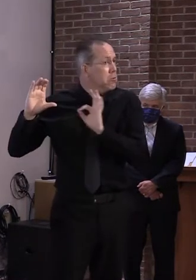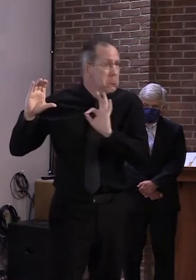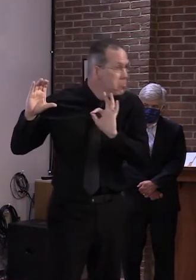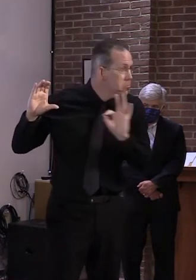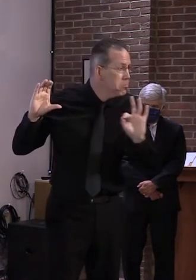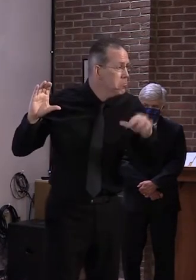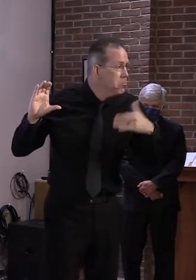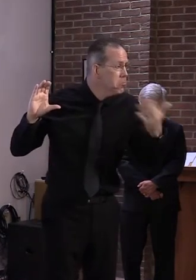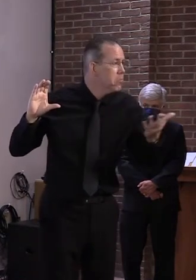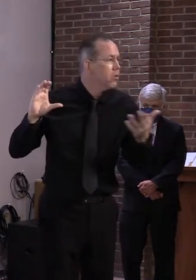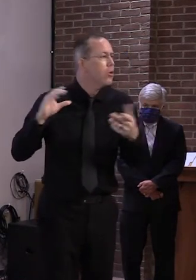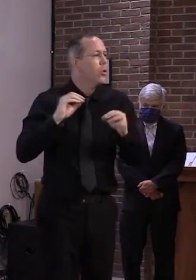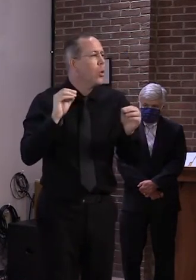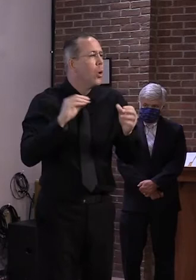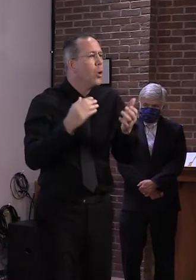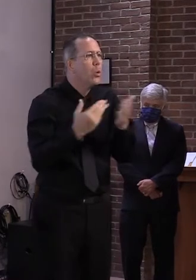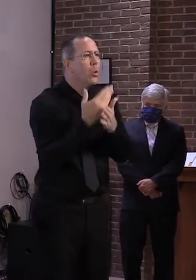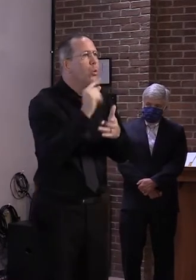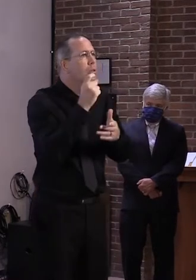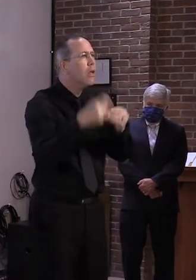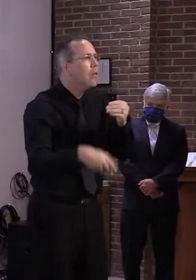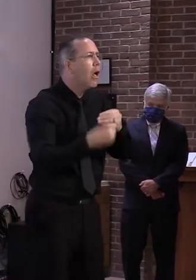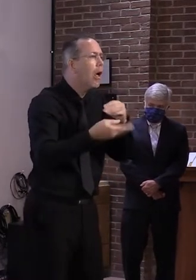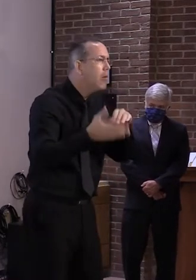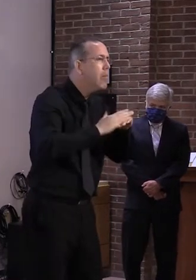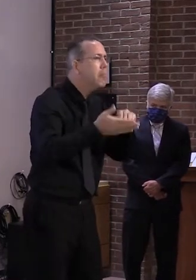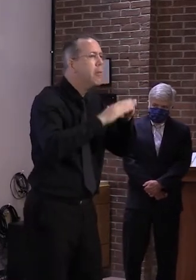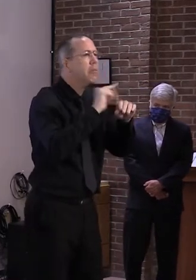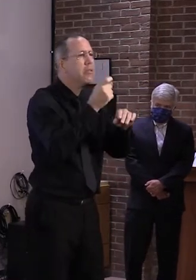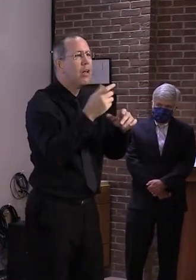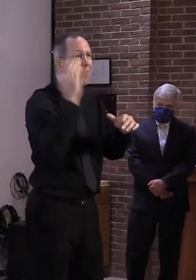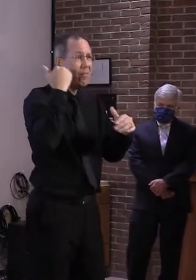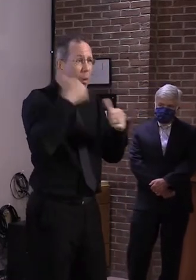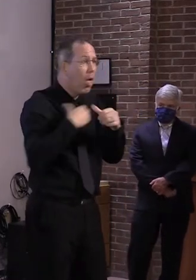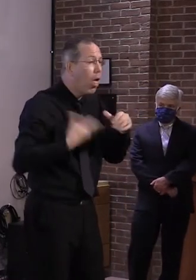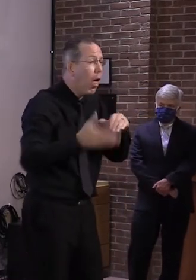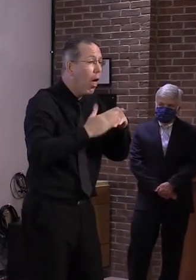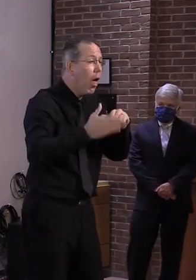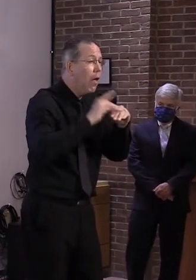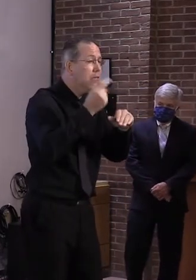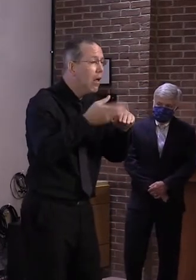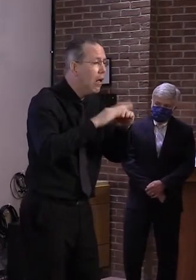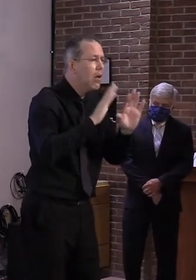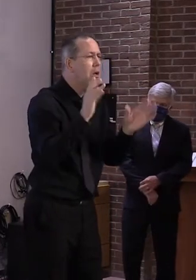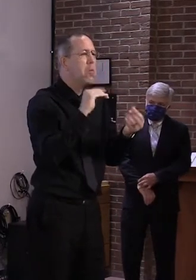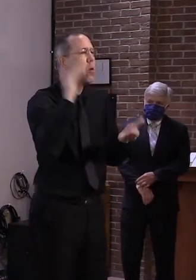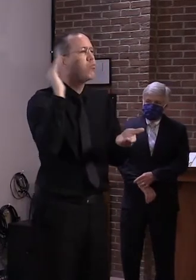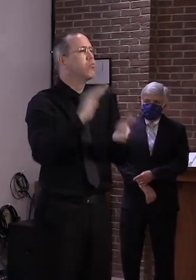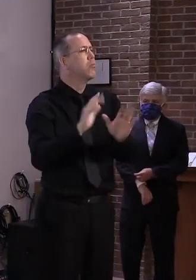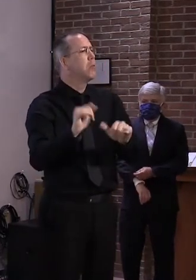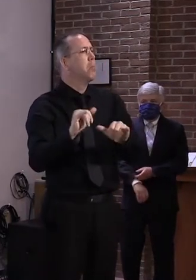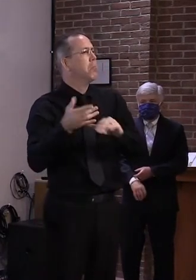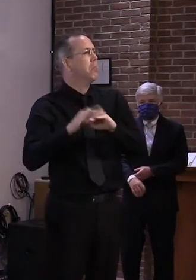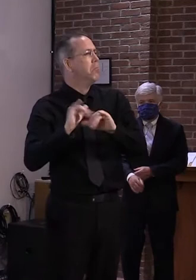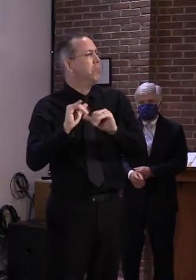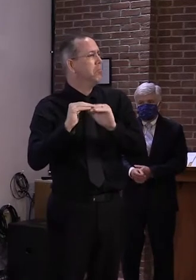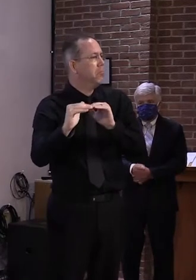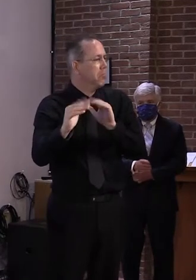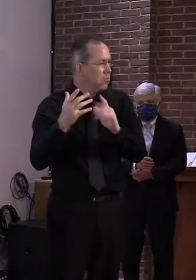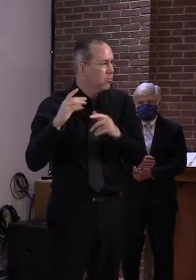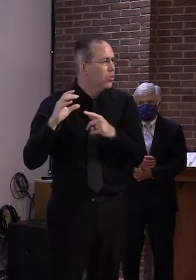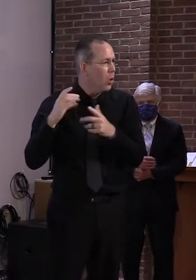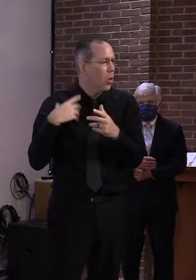had surpluses on the bottom line. We were on a course to have a surplus this year,